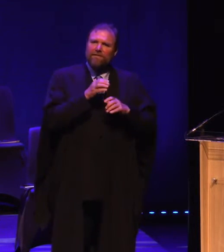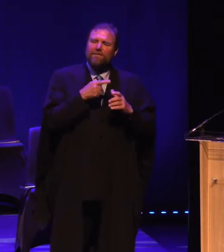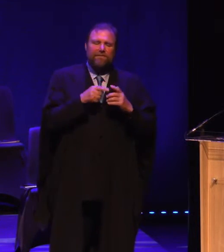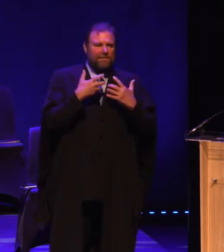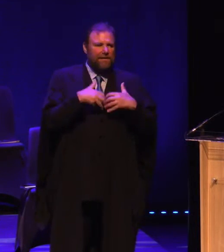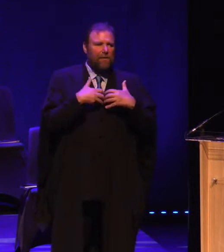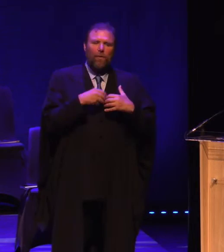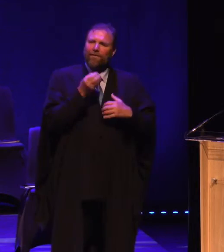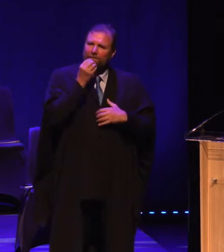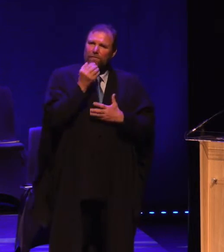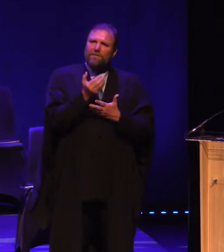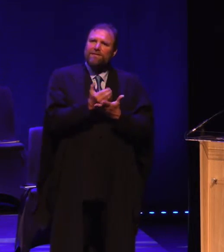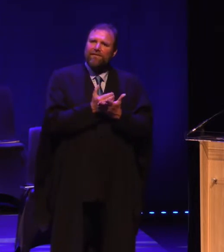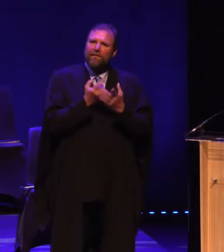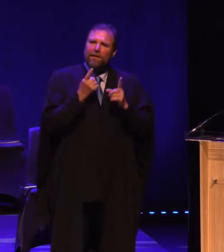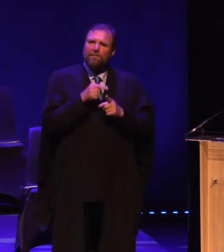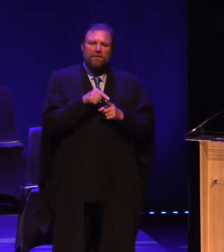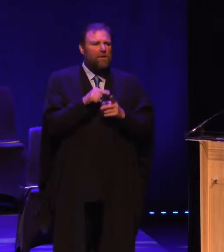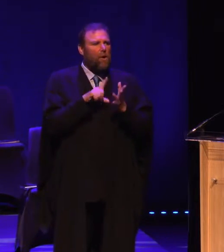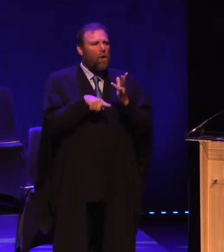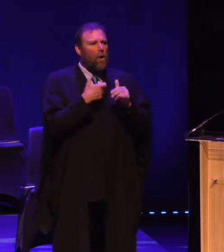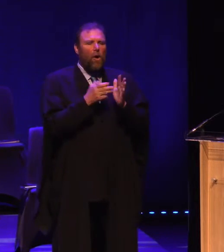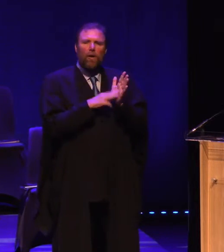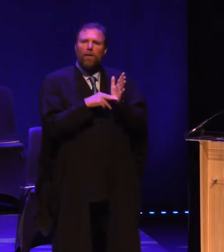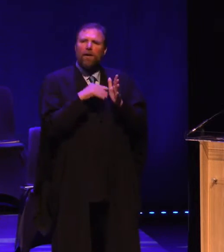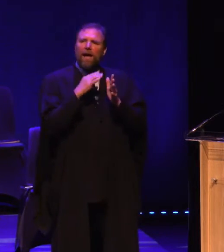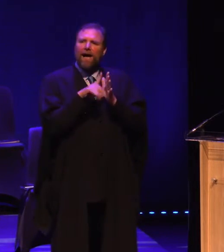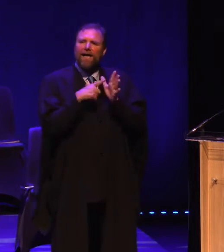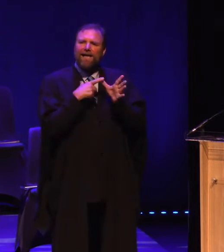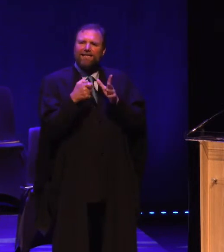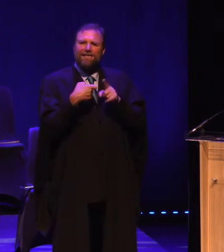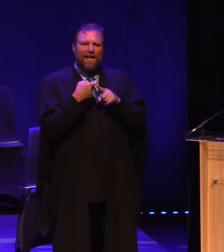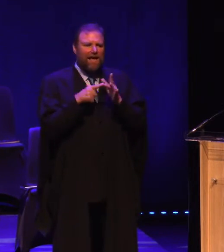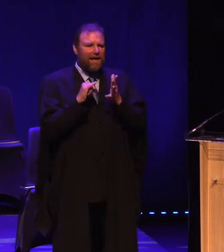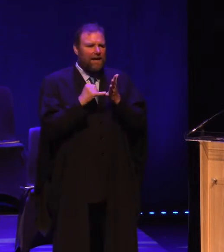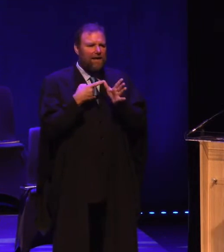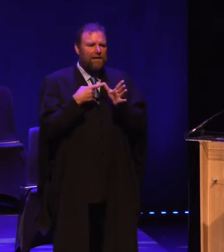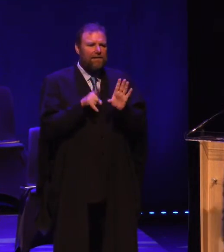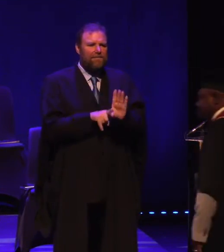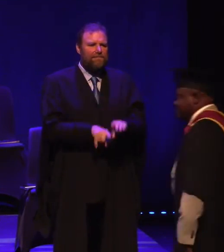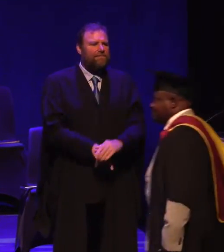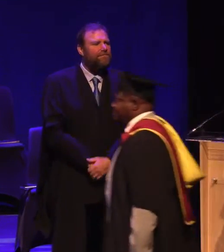Food Safety Management, Ogene Ogwe Godwin Akise.